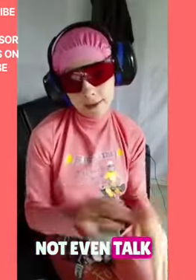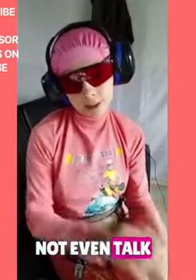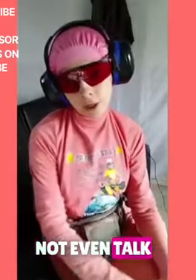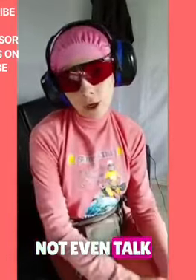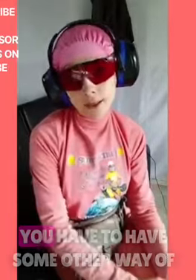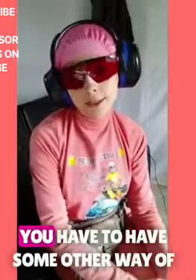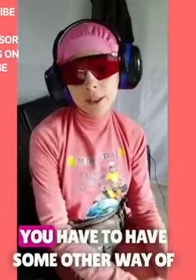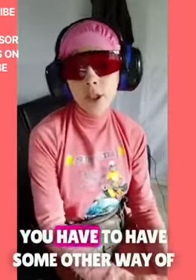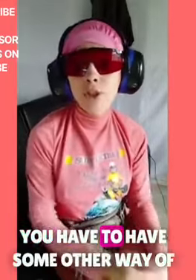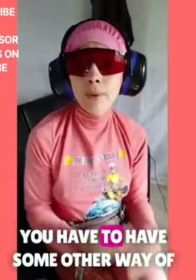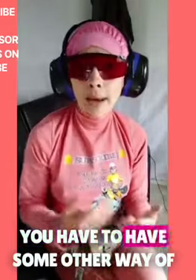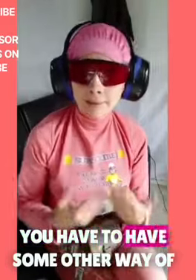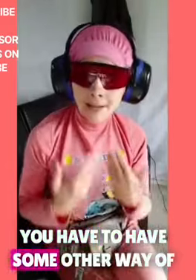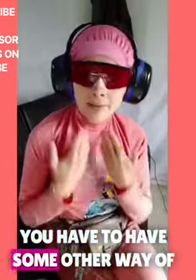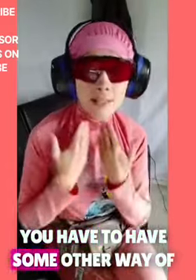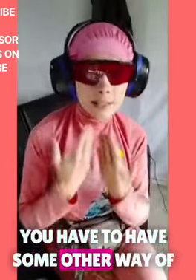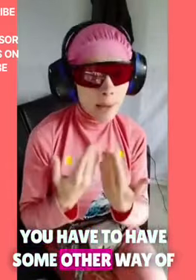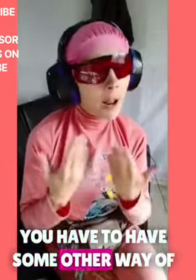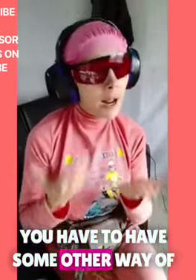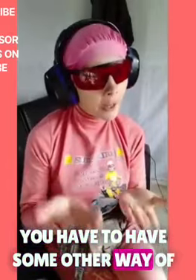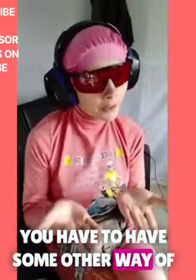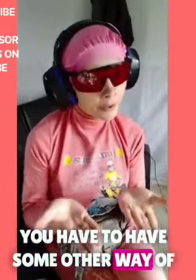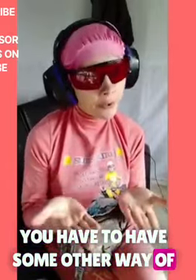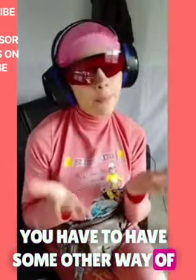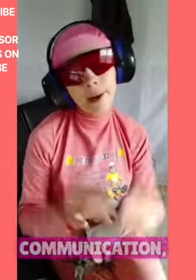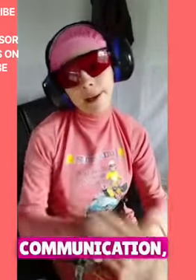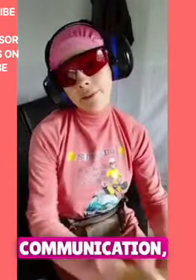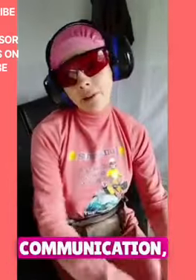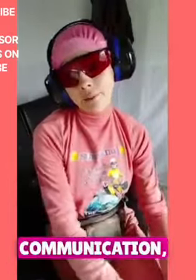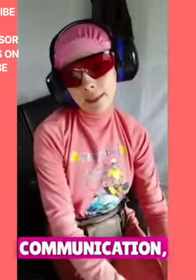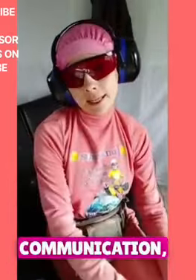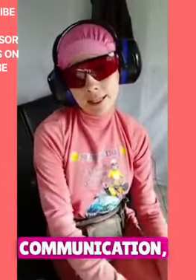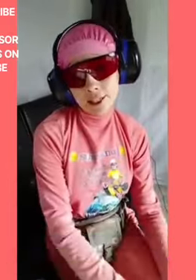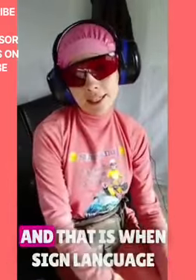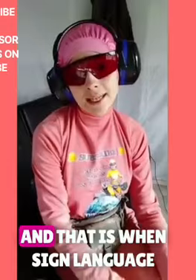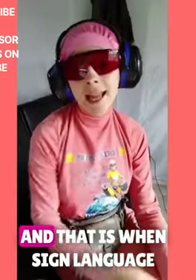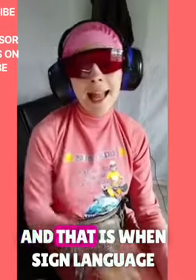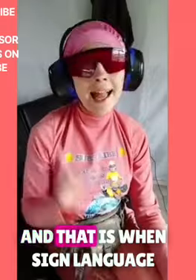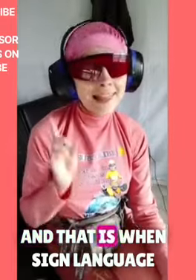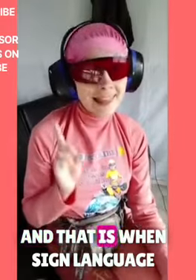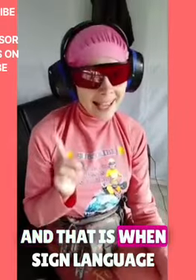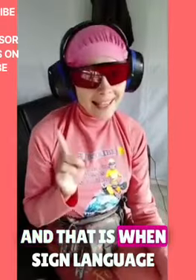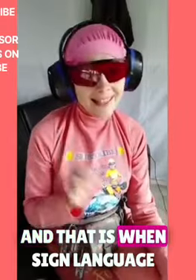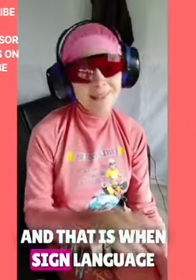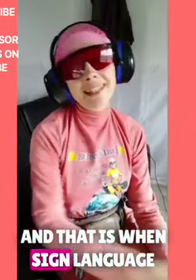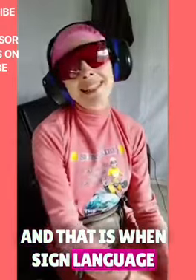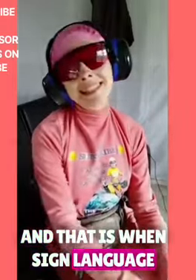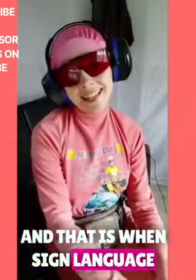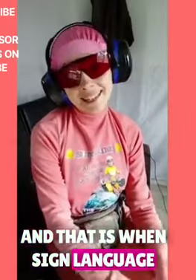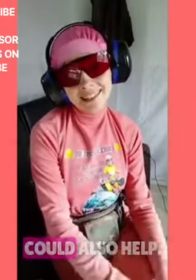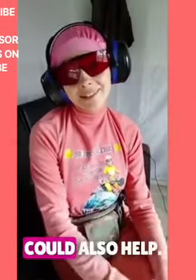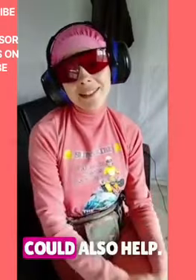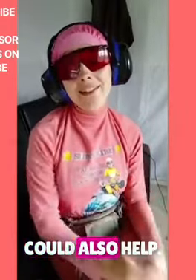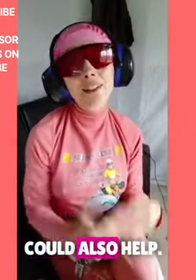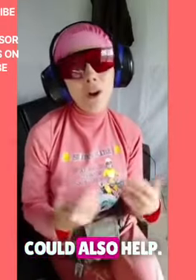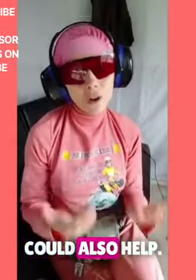talk, you have to have some other way of communication. And that is when sign language could also